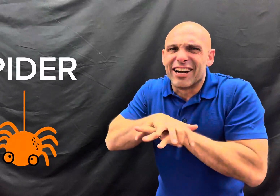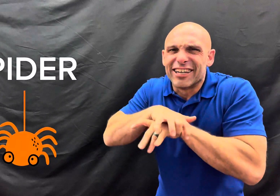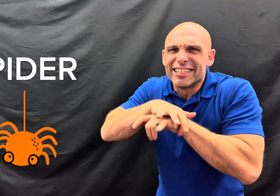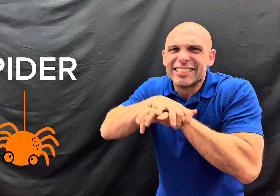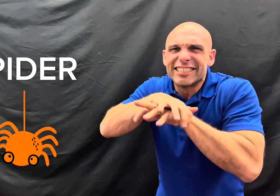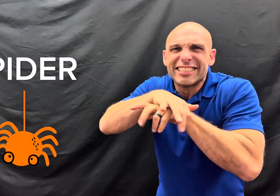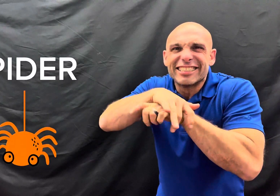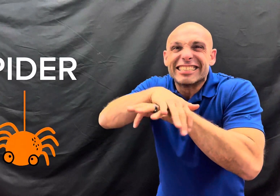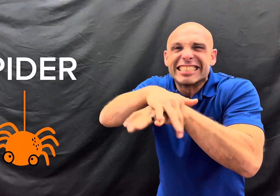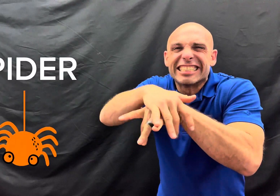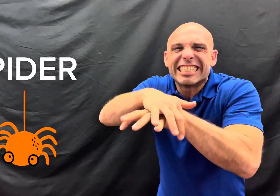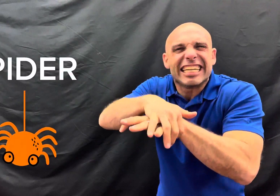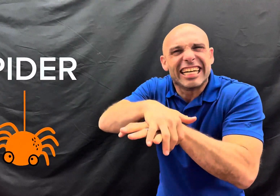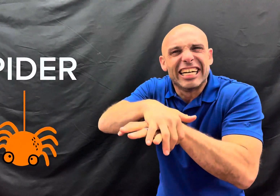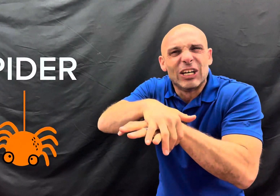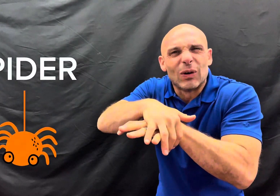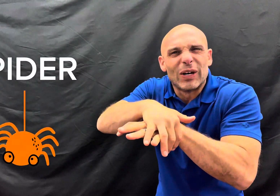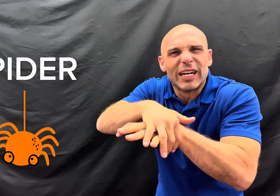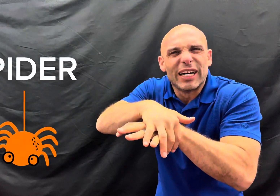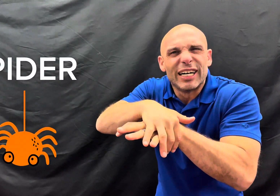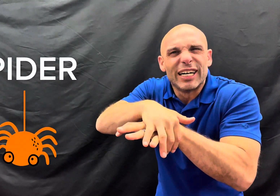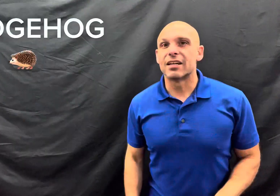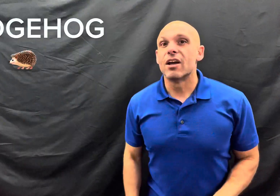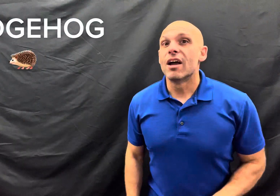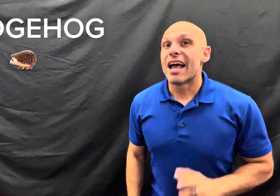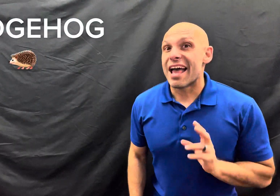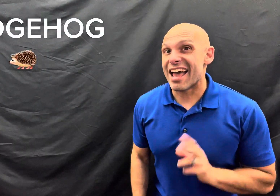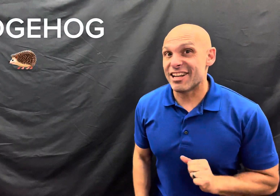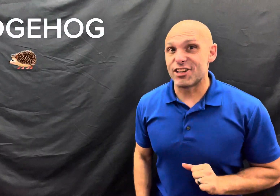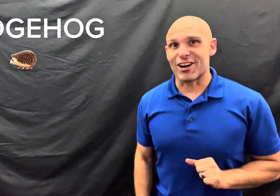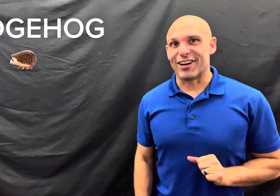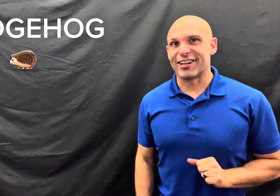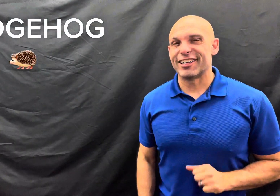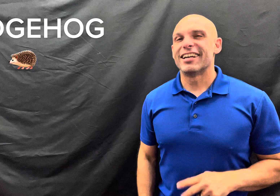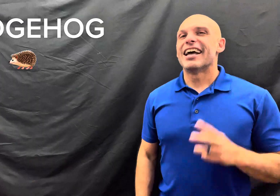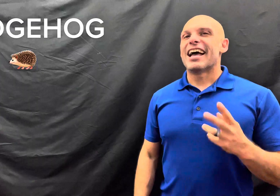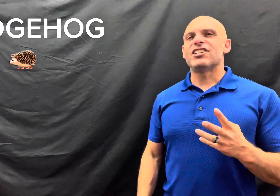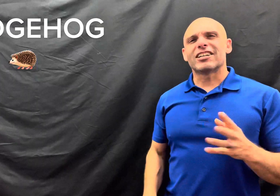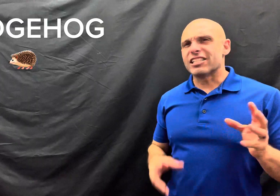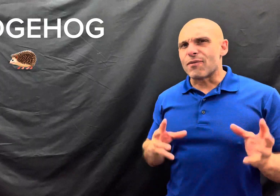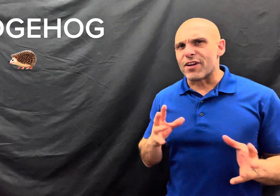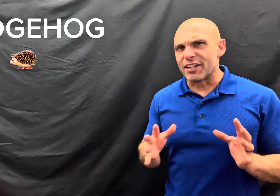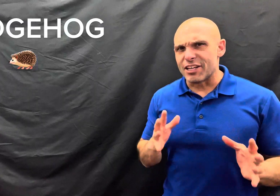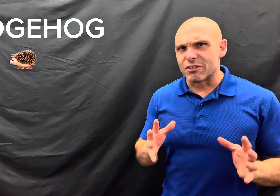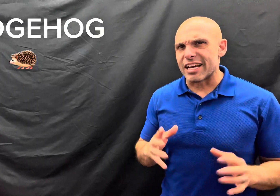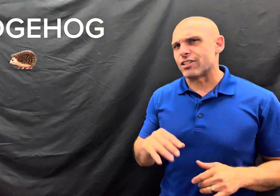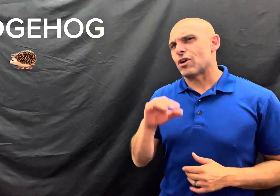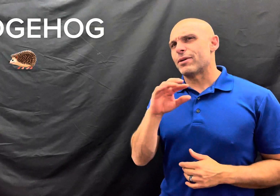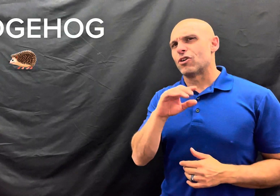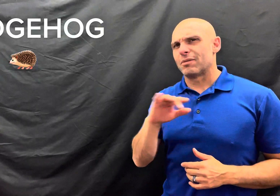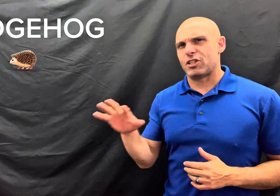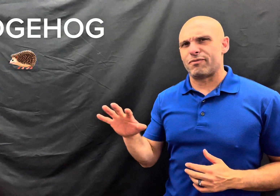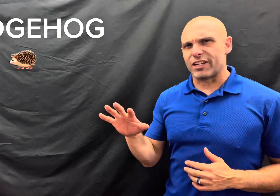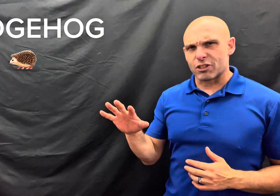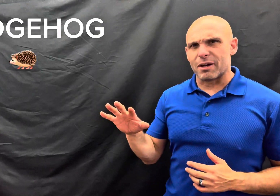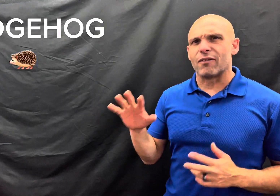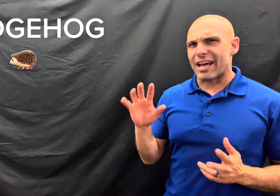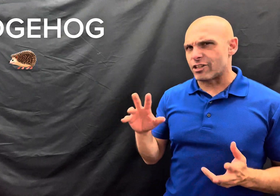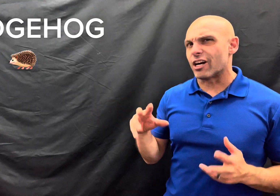Spider. Ew. Hedgehog. Hedgehog, this is a fairly new sign. So I would normally fingerspell hedgehog